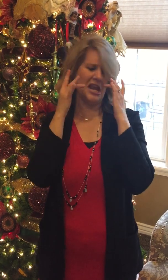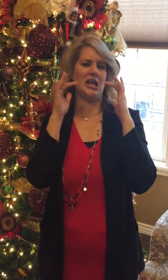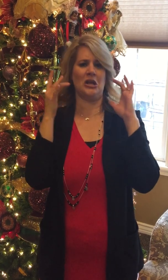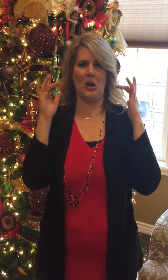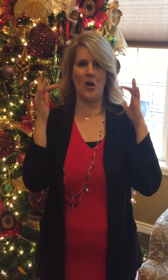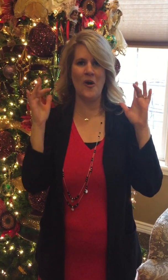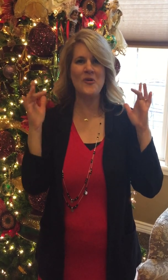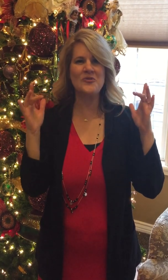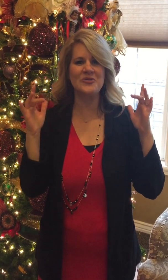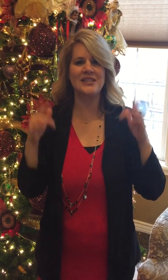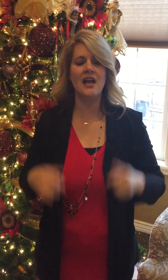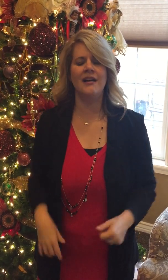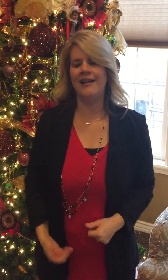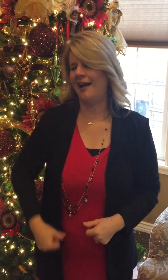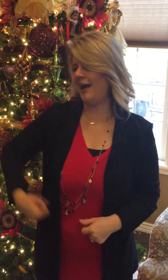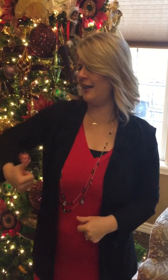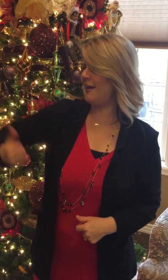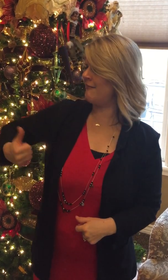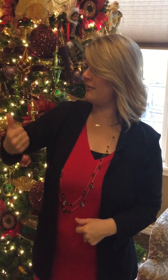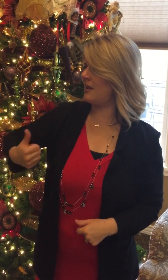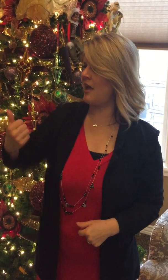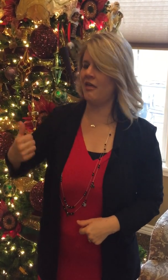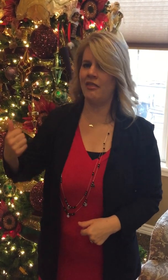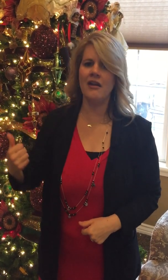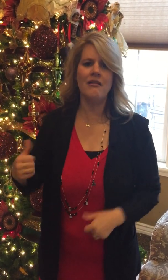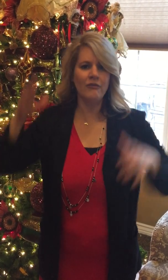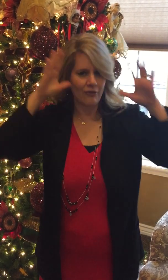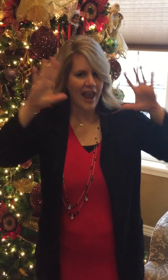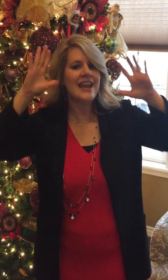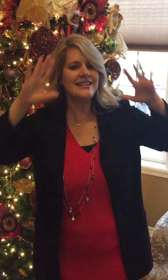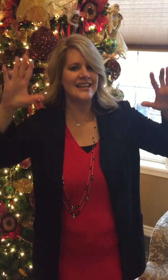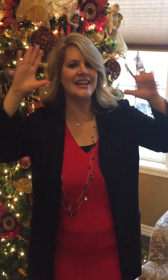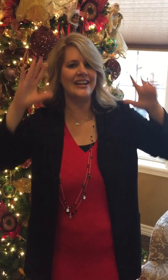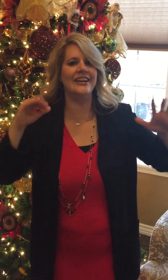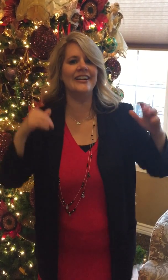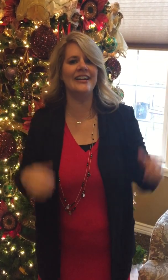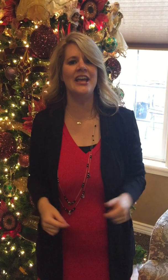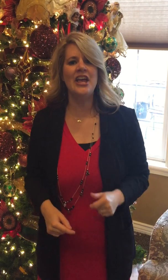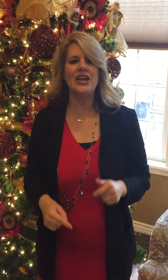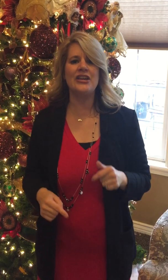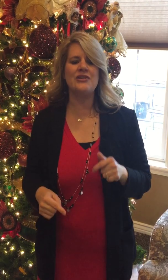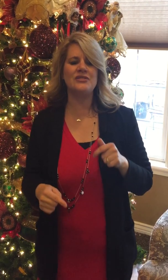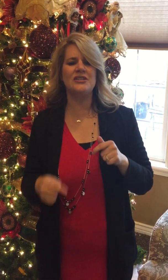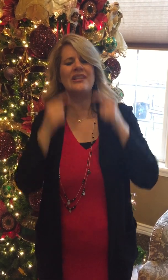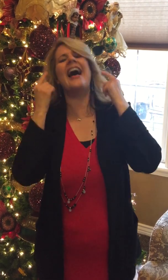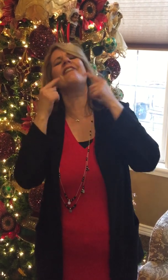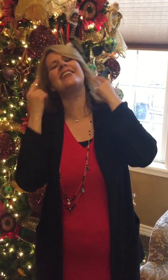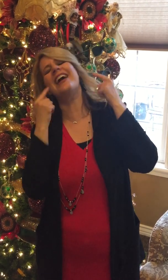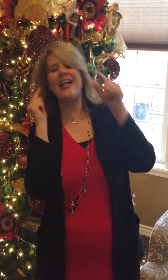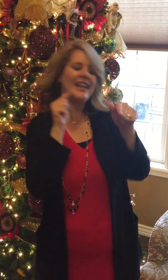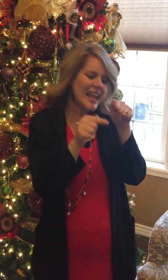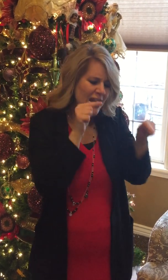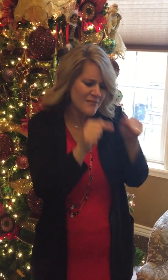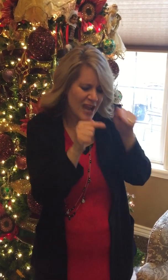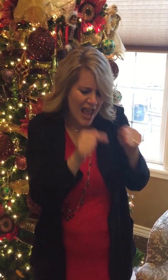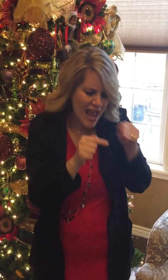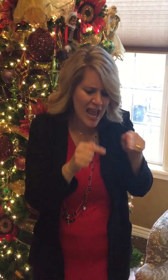it glows." All of the other reindeer who used to laugh and call him